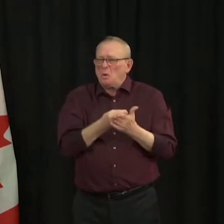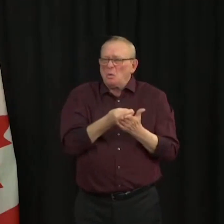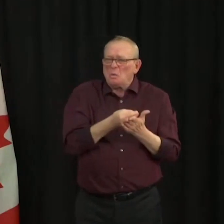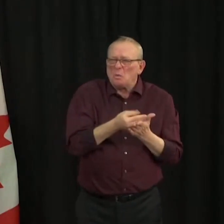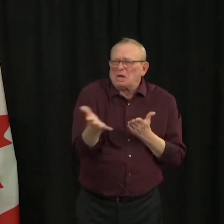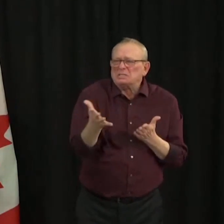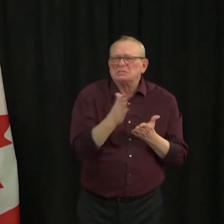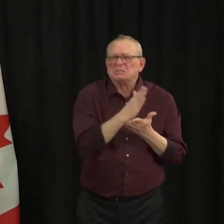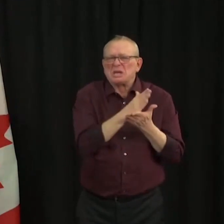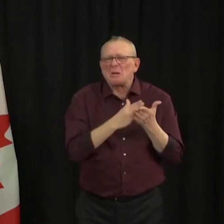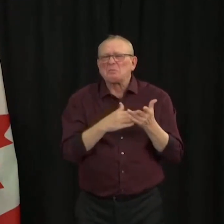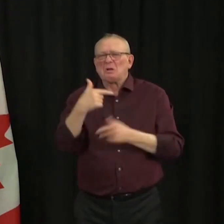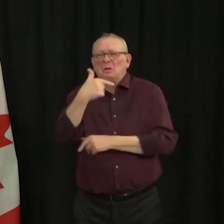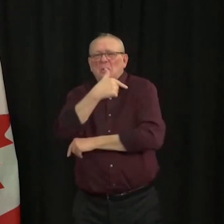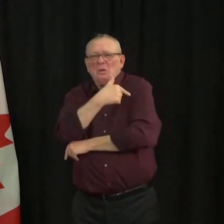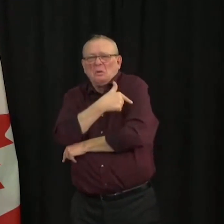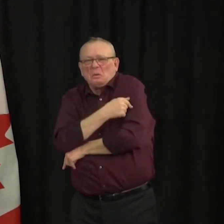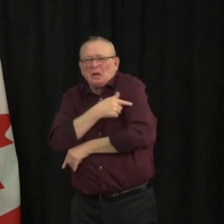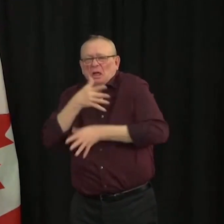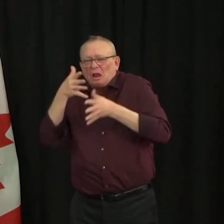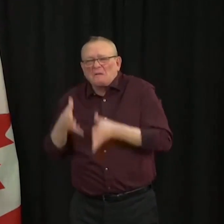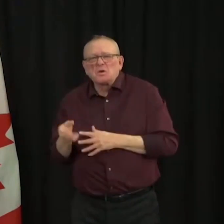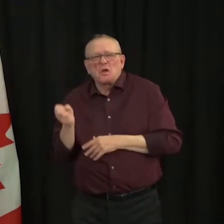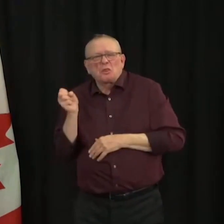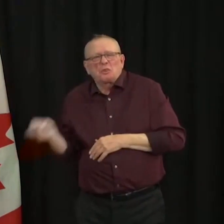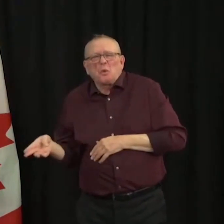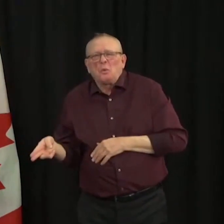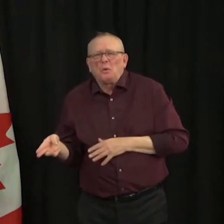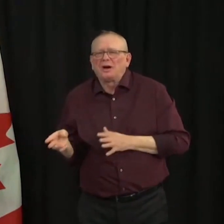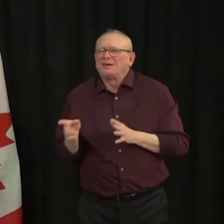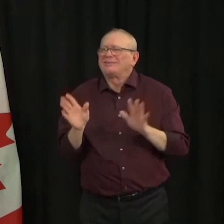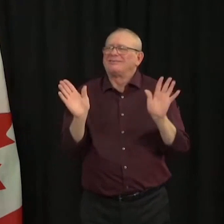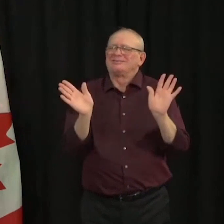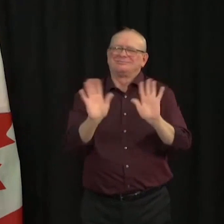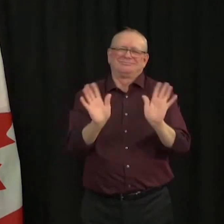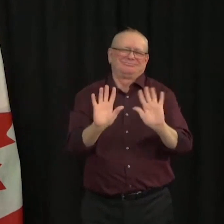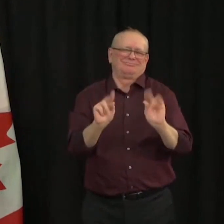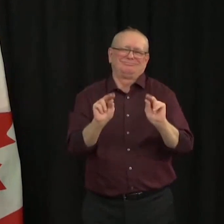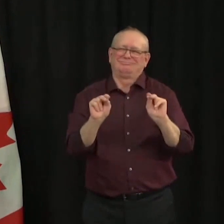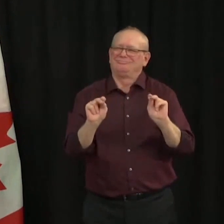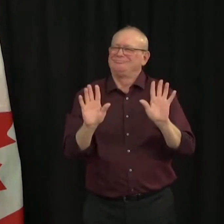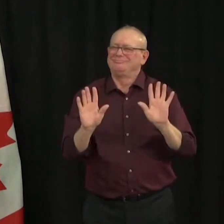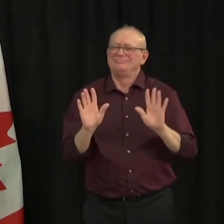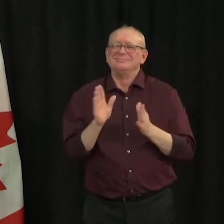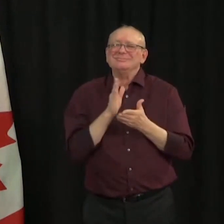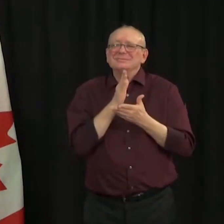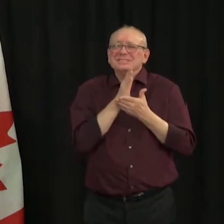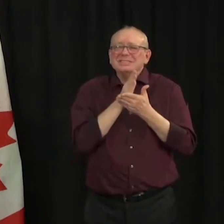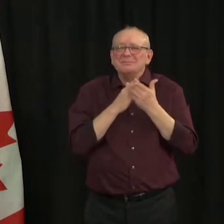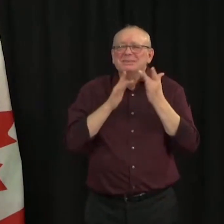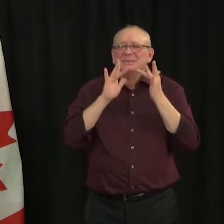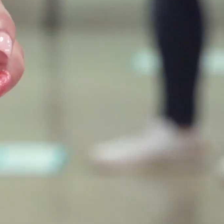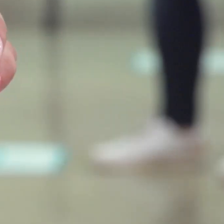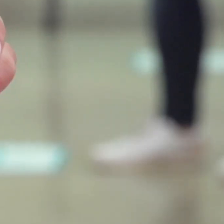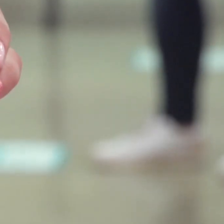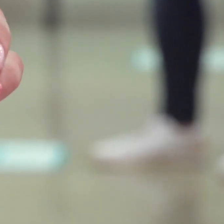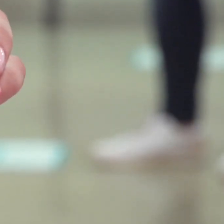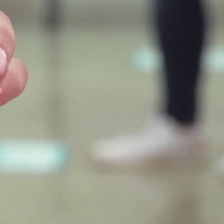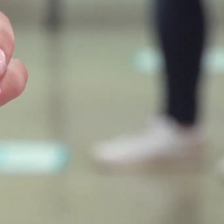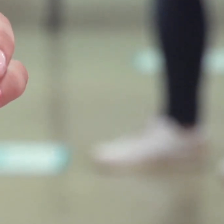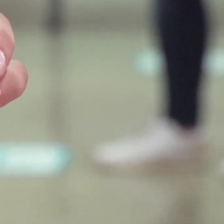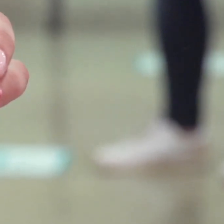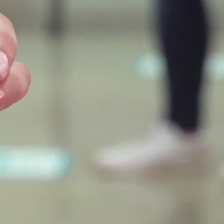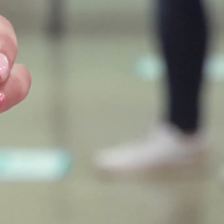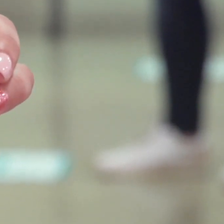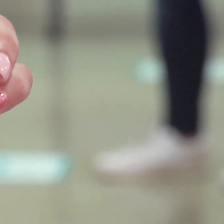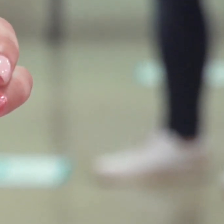It is important to address this inaccurate information that may be circulating online. Alberta's top doctor pushes back against healthcare